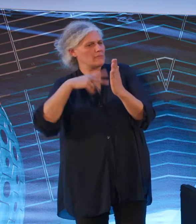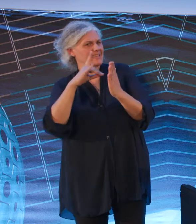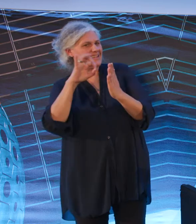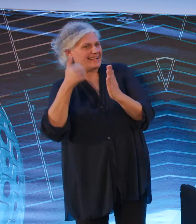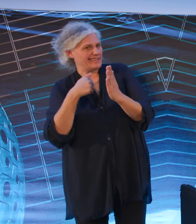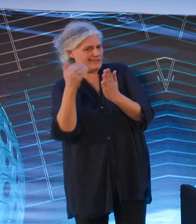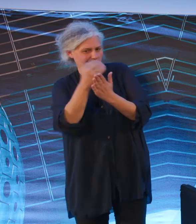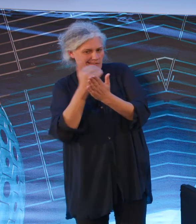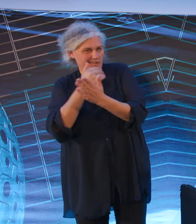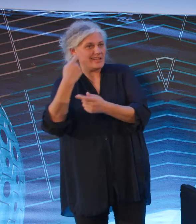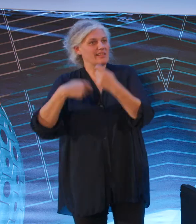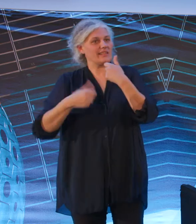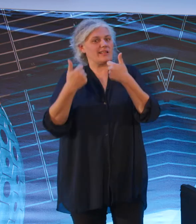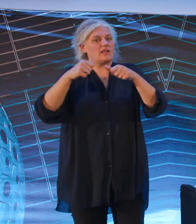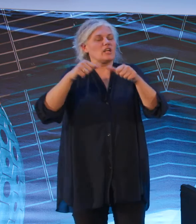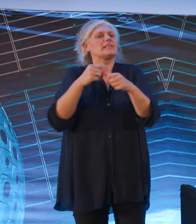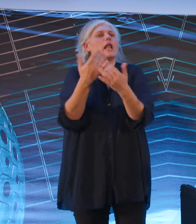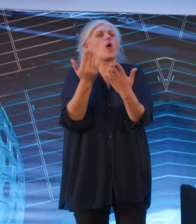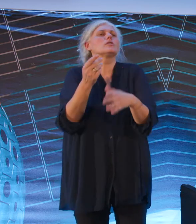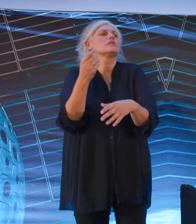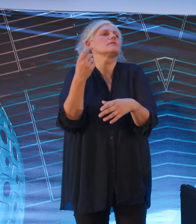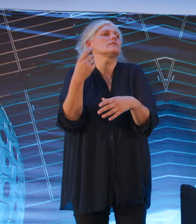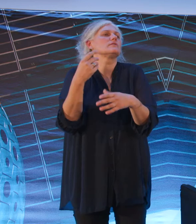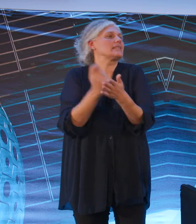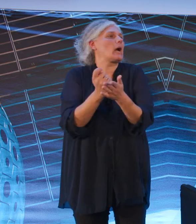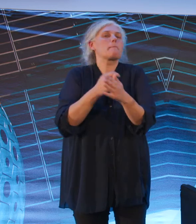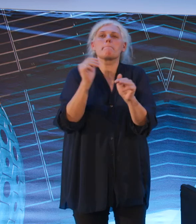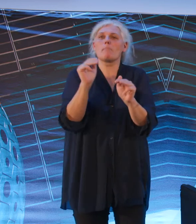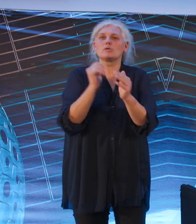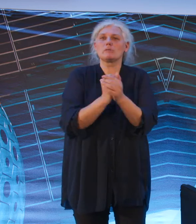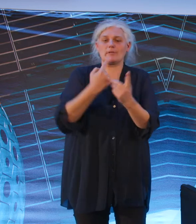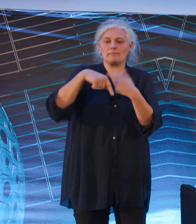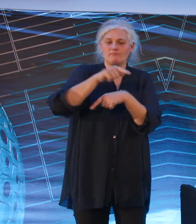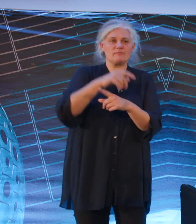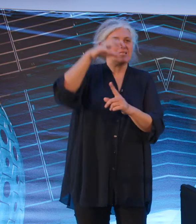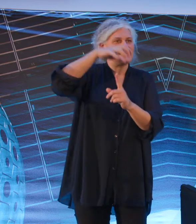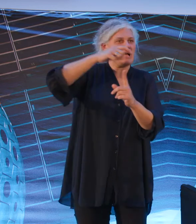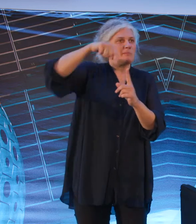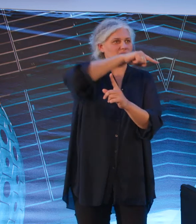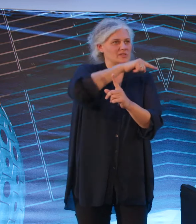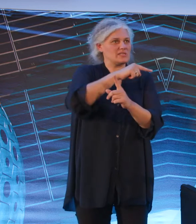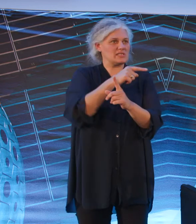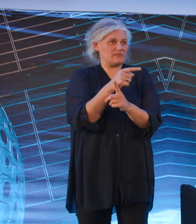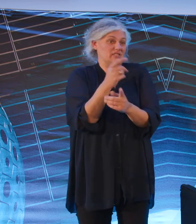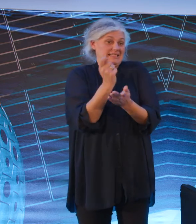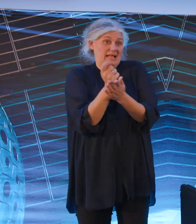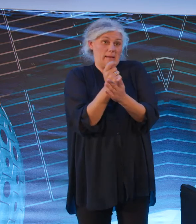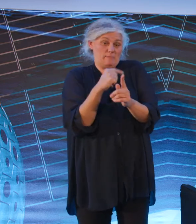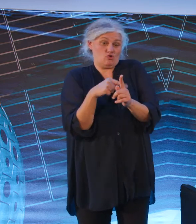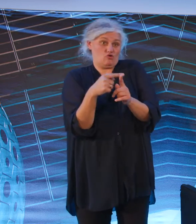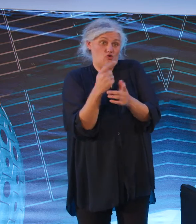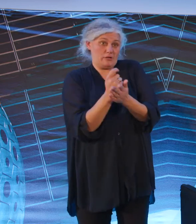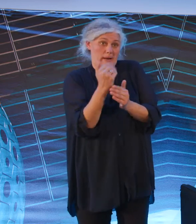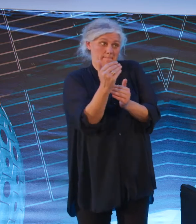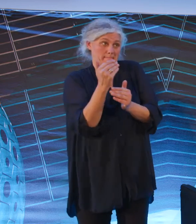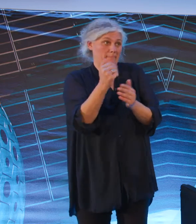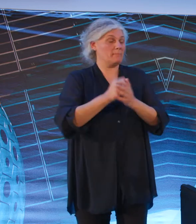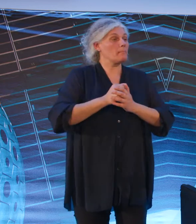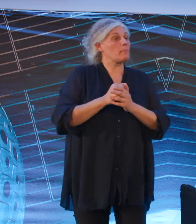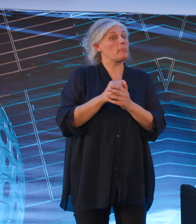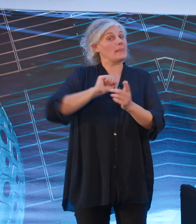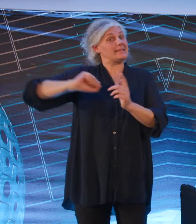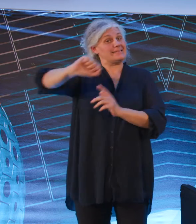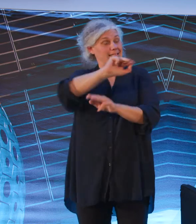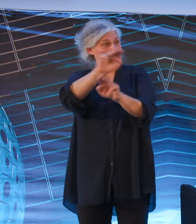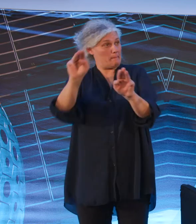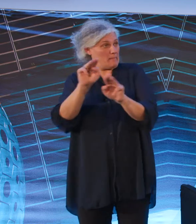and implement that in as many ways as possible across the campus in a timely manner. So this group of people had voices